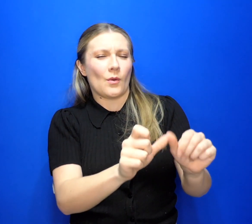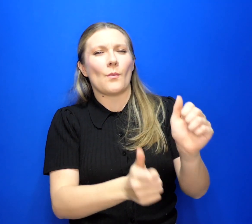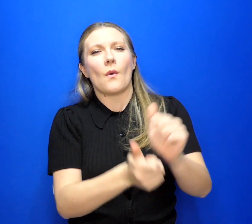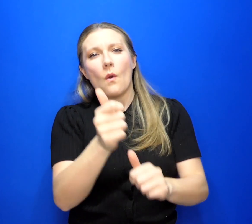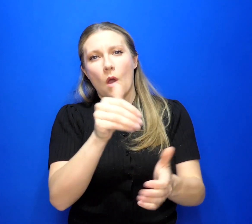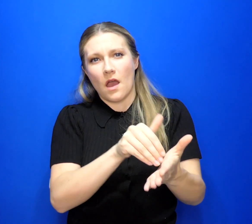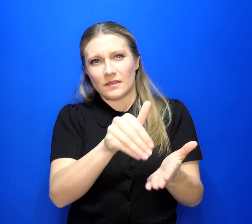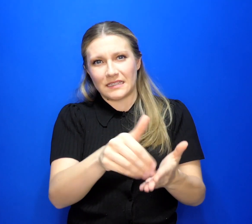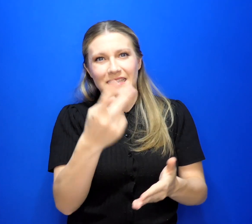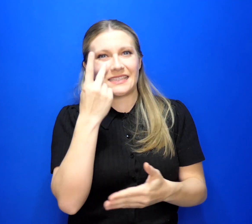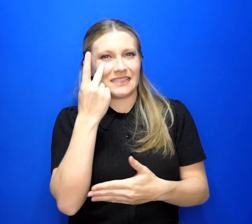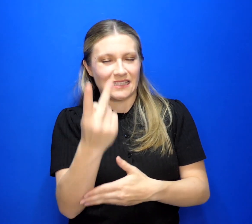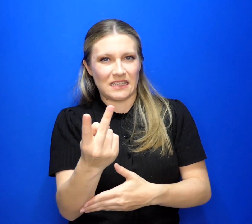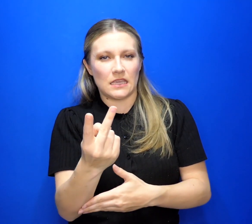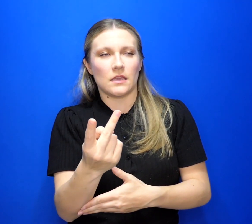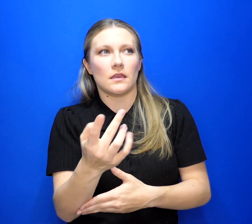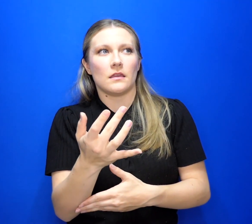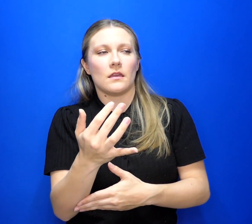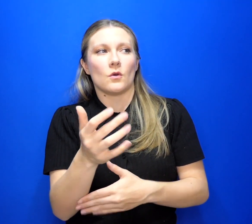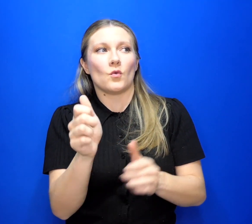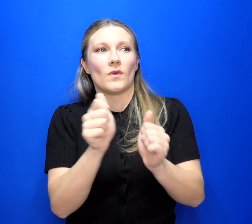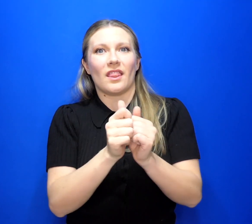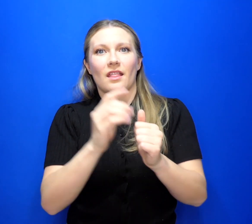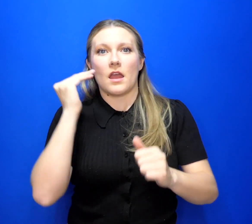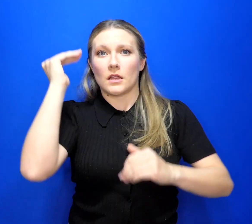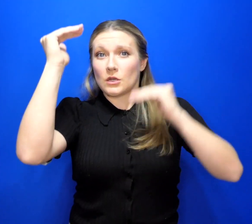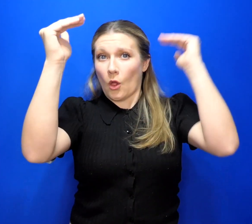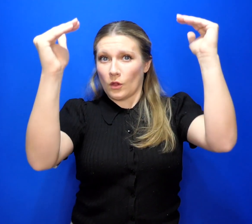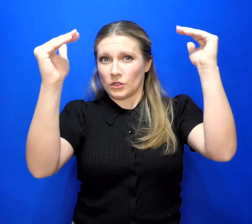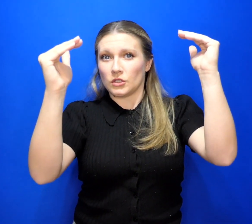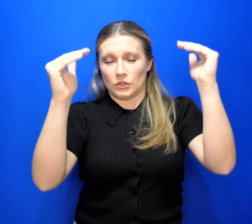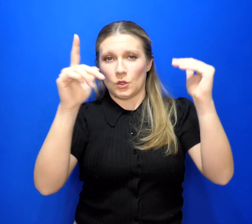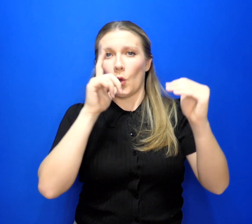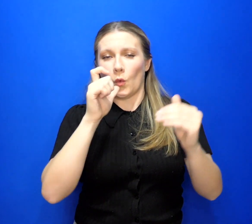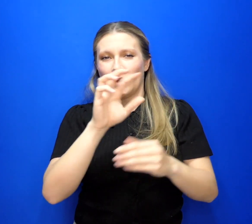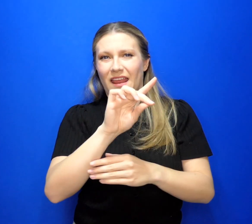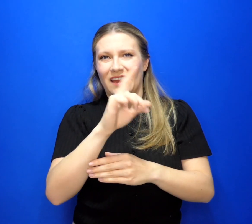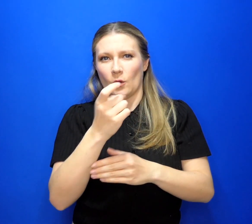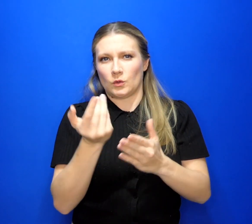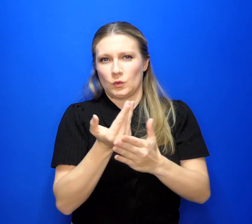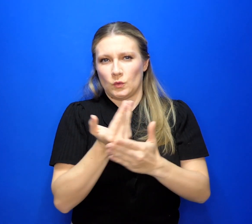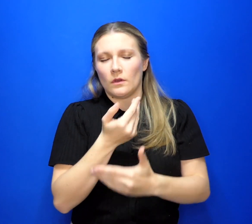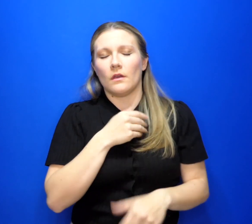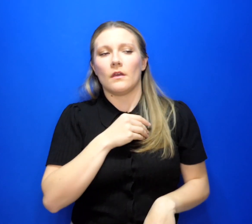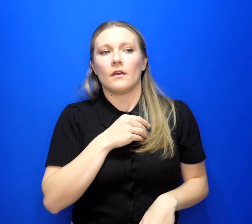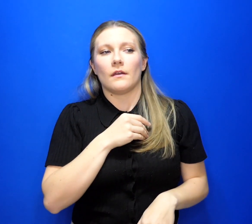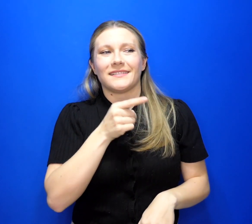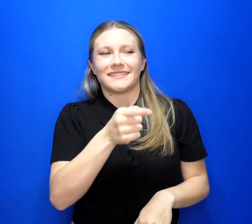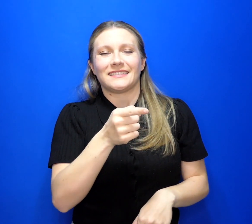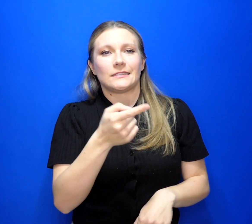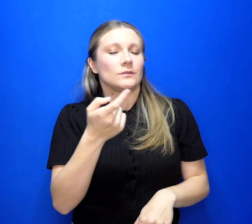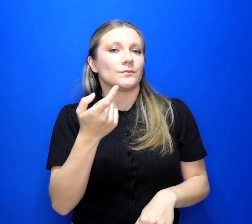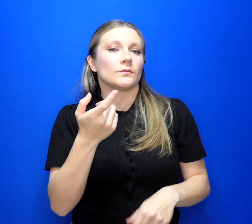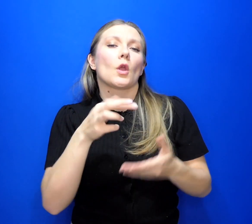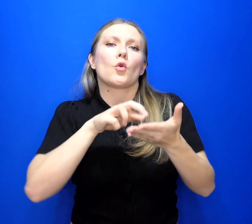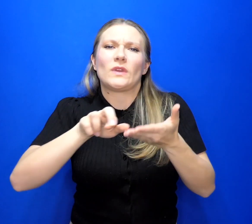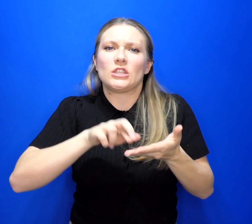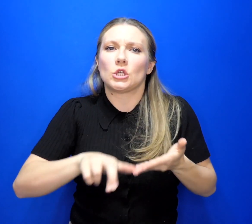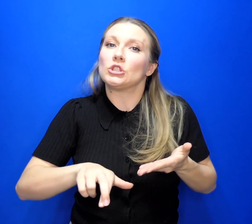more often see in adults who are diagnosed, who research